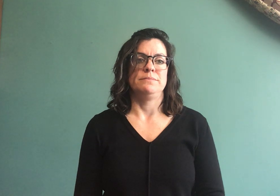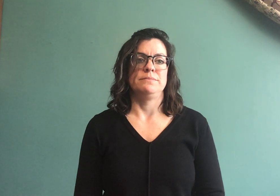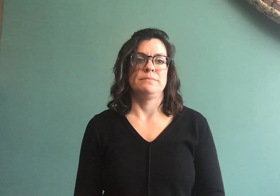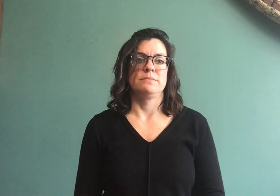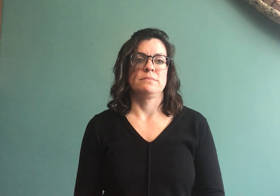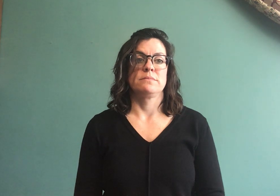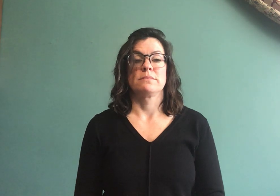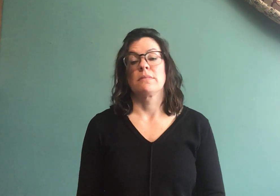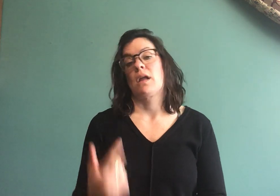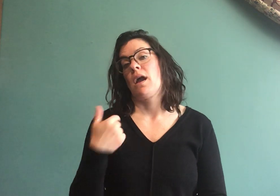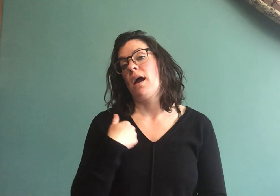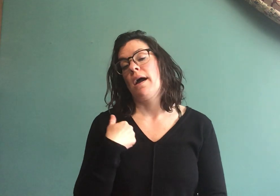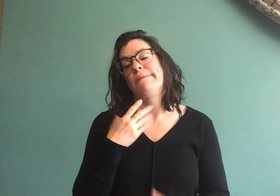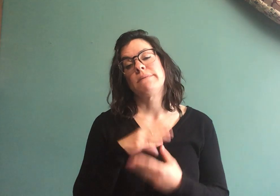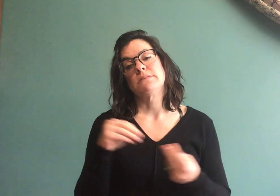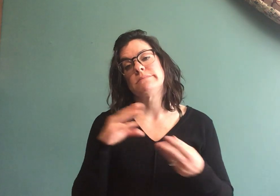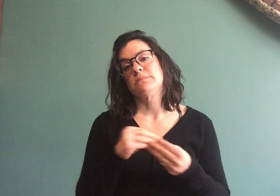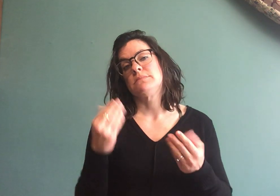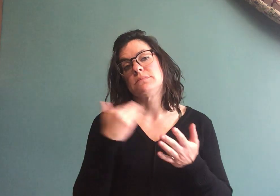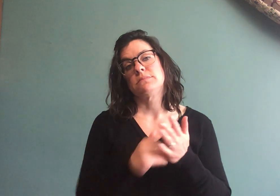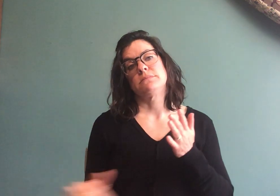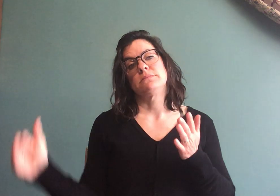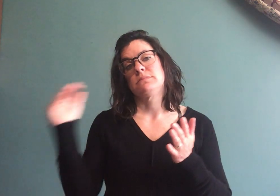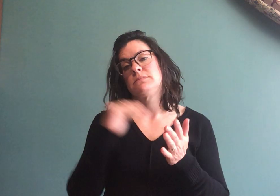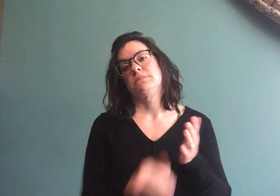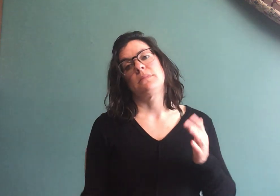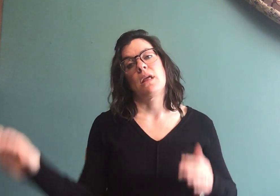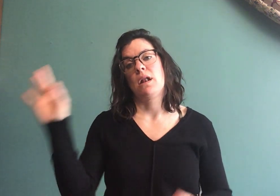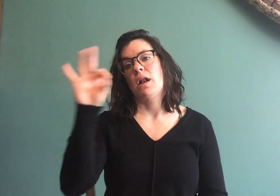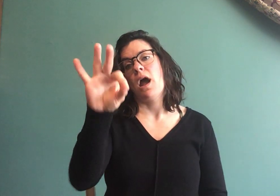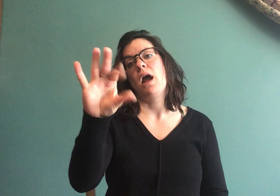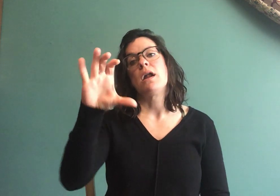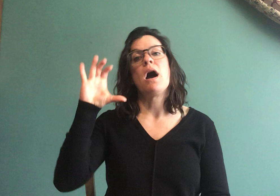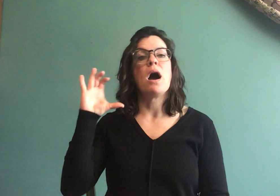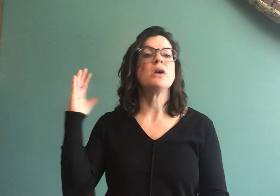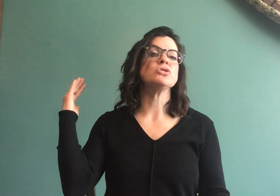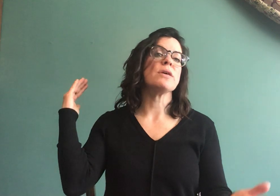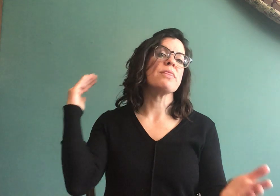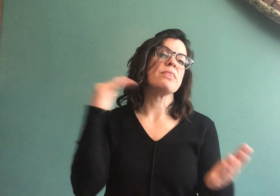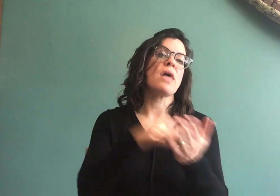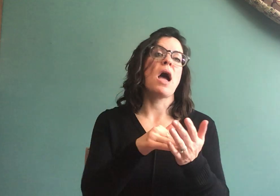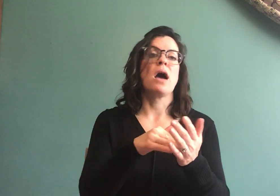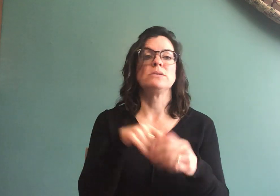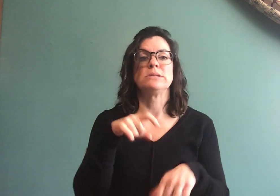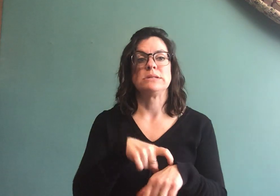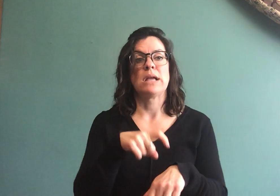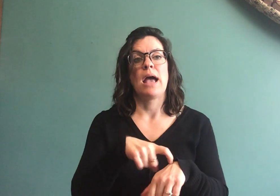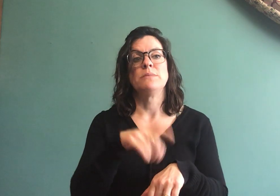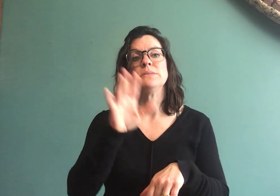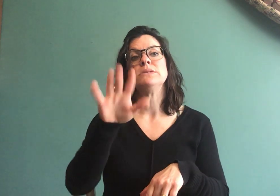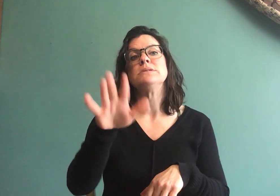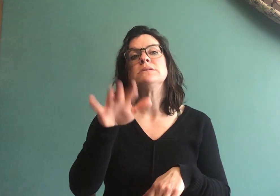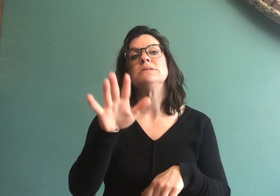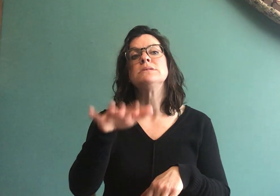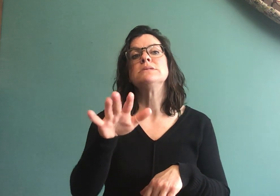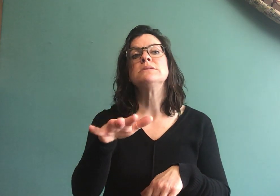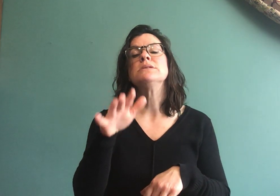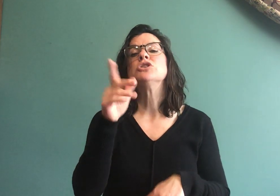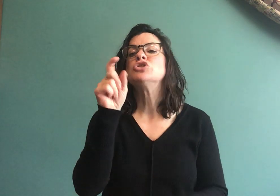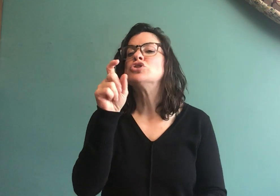943,000 times. What do we do with power equipment every day? You inspected. What